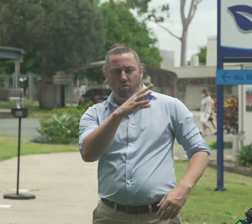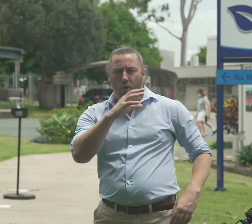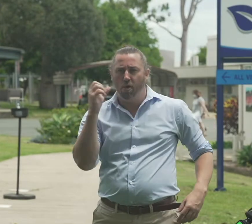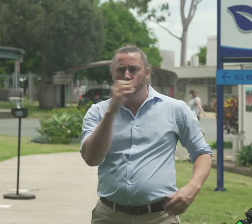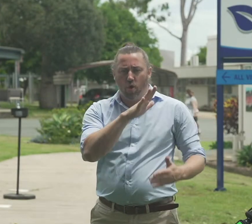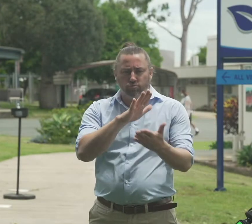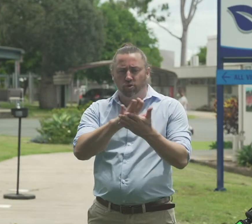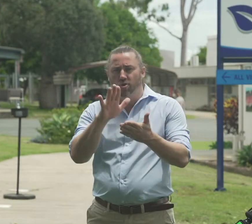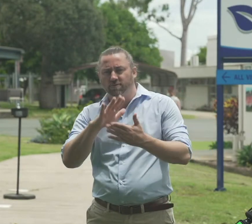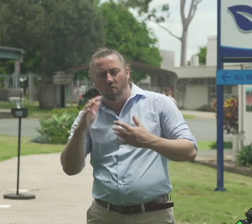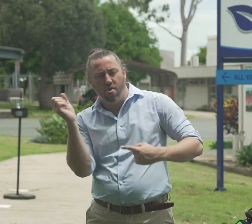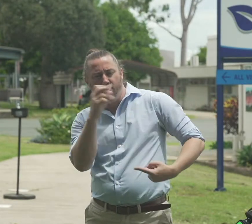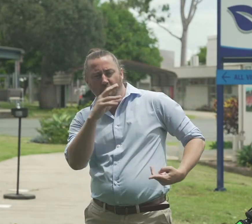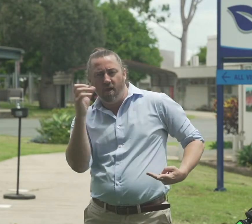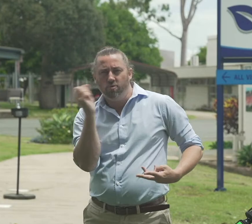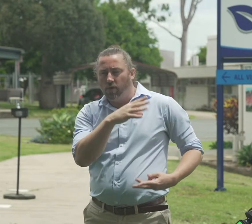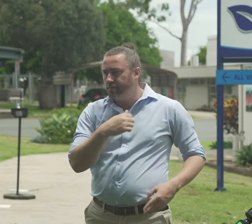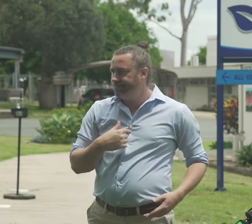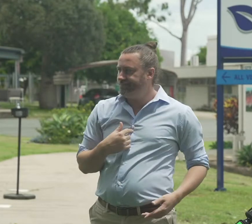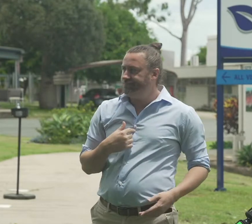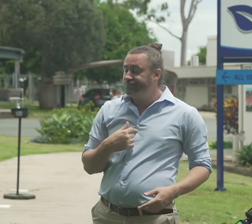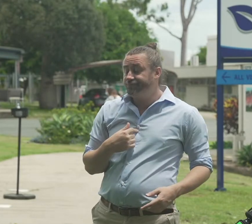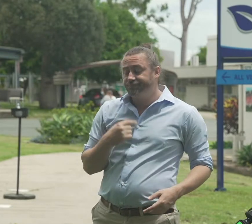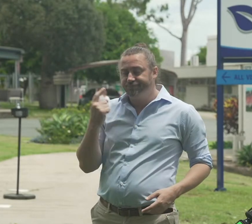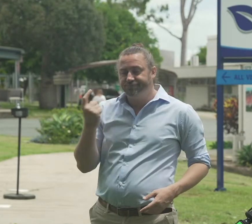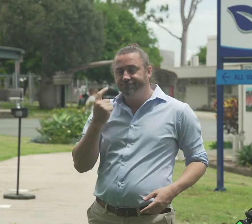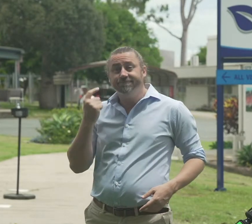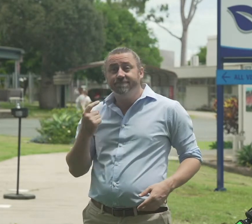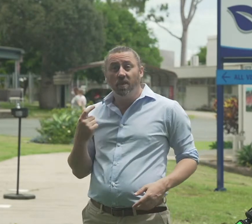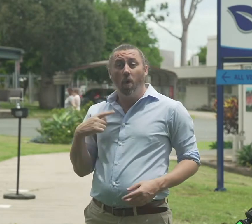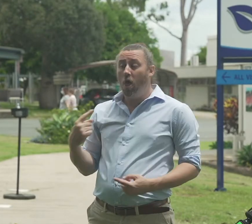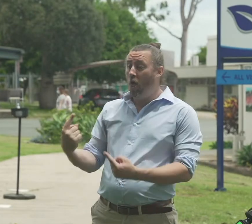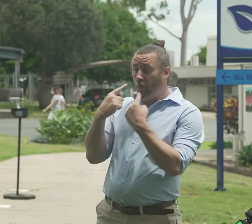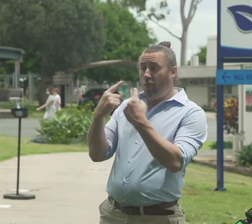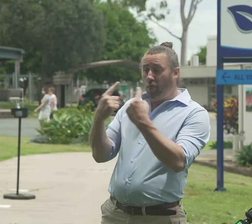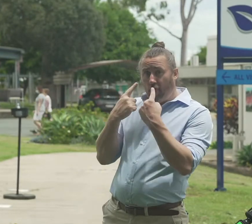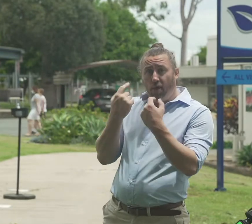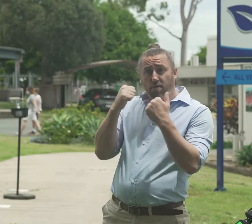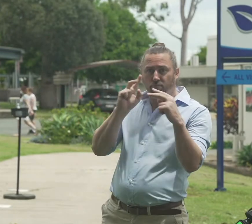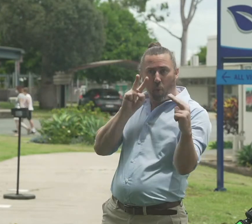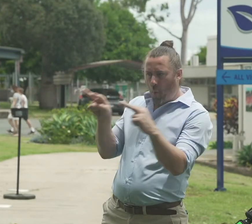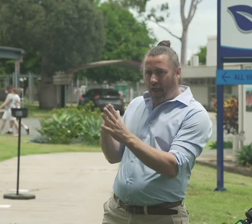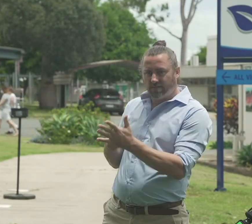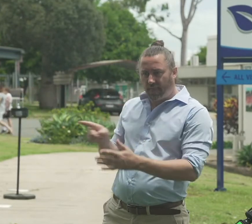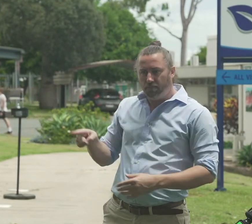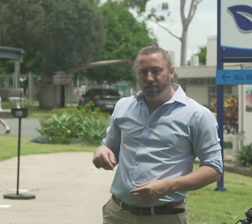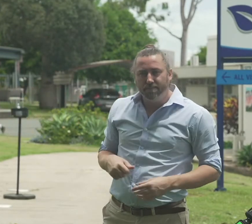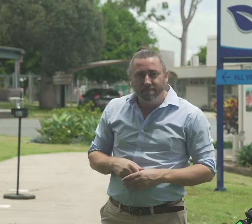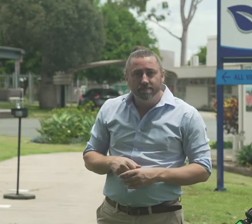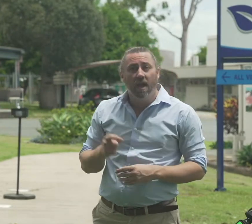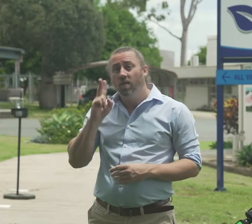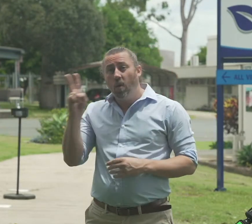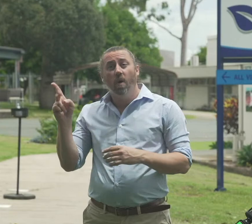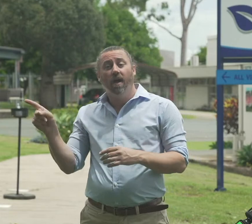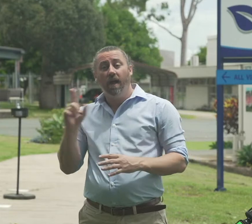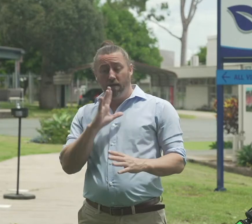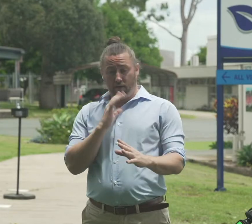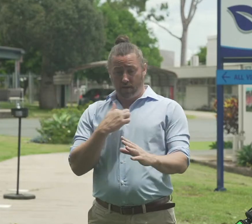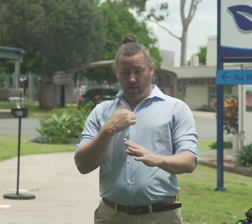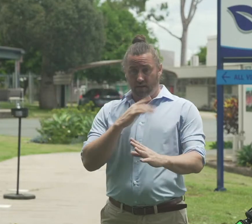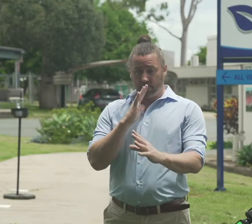not to see that. But they know, and if you look further at those quotes, they indicated that the government is following the